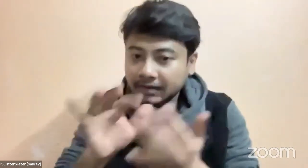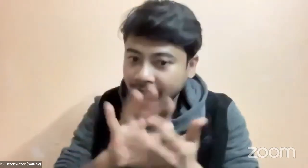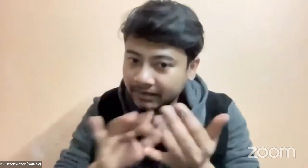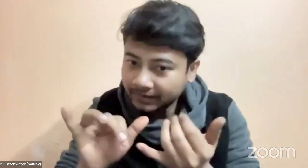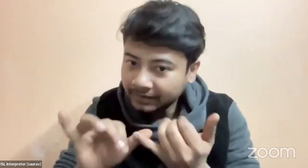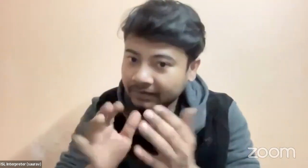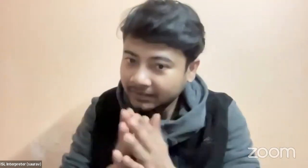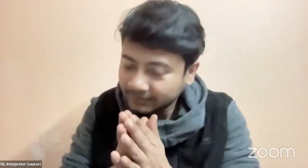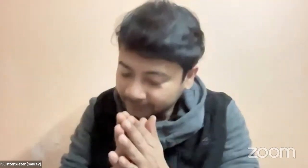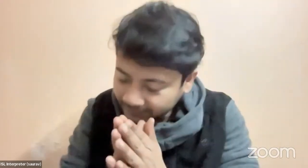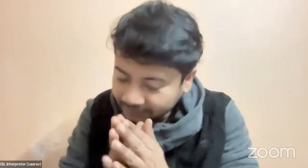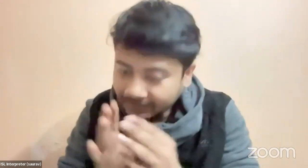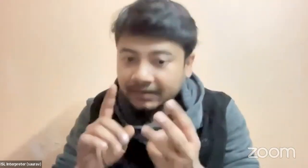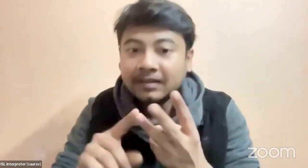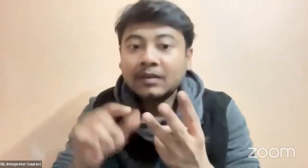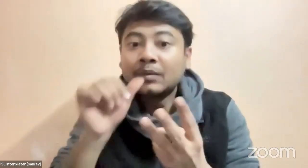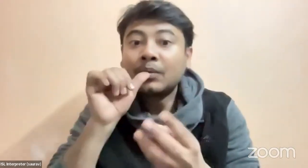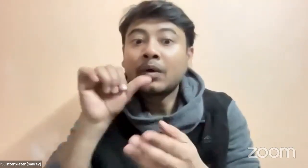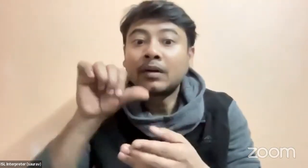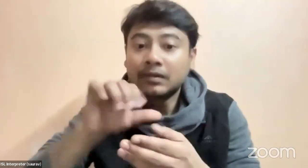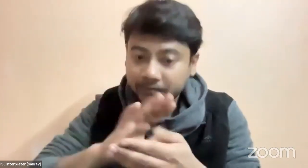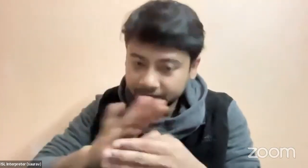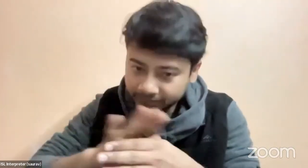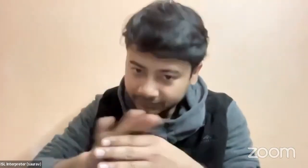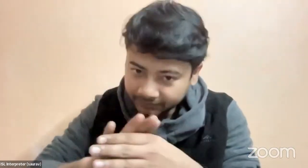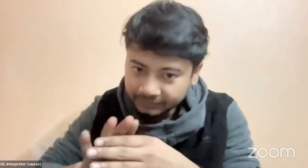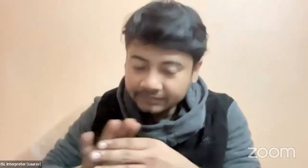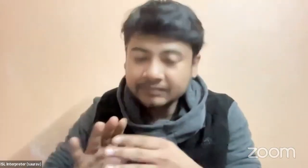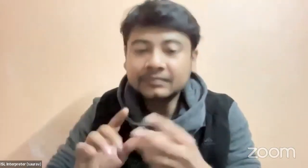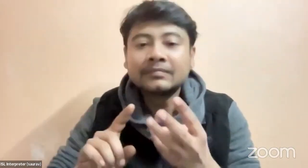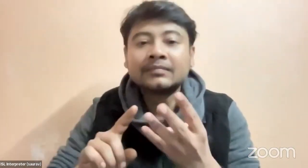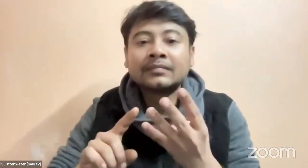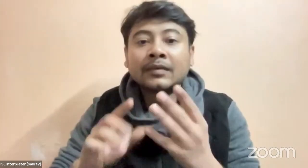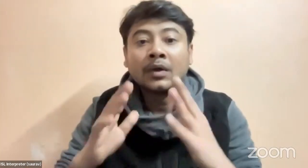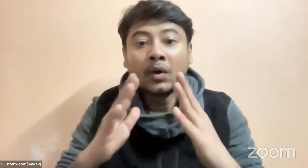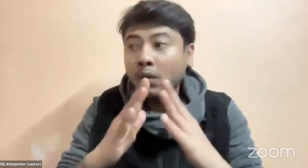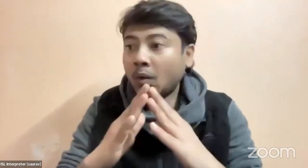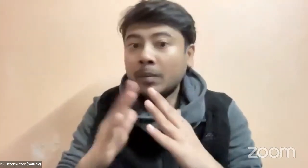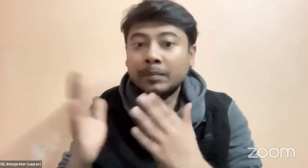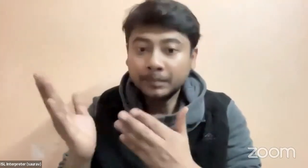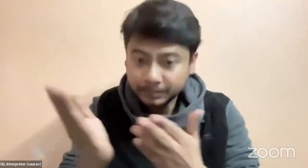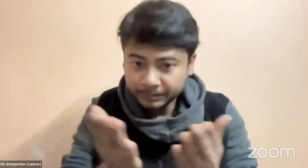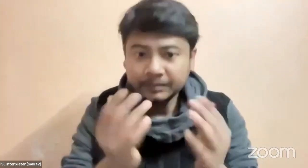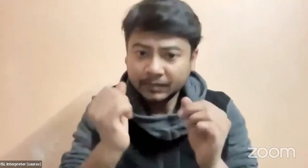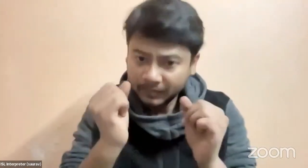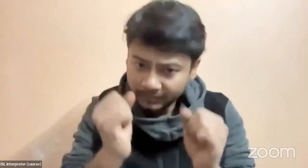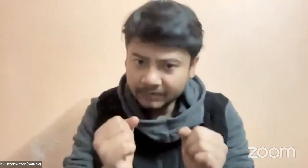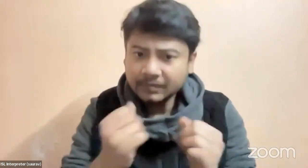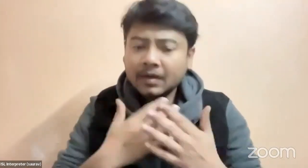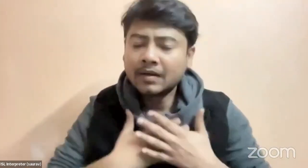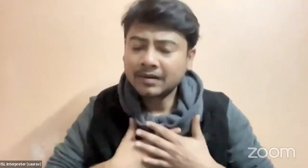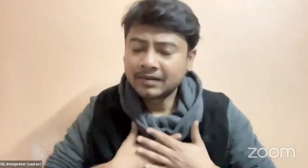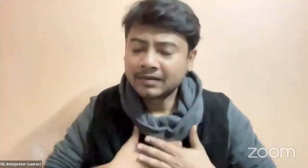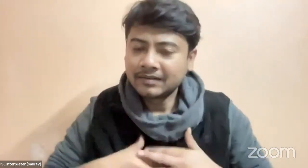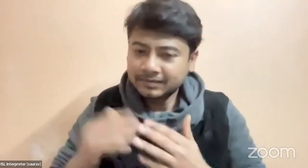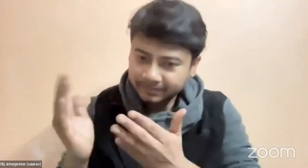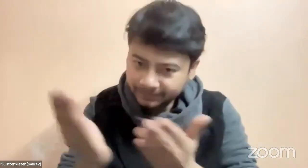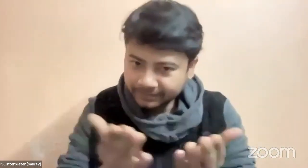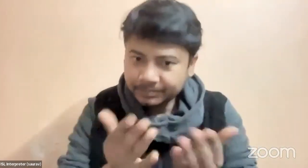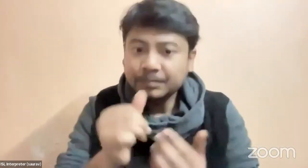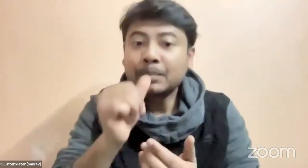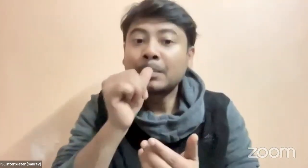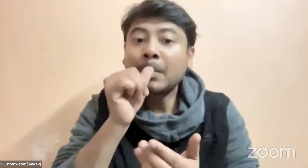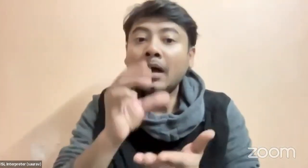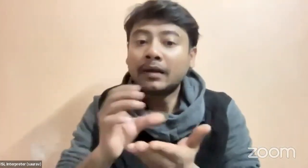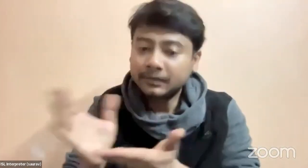And if they are coming to your house, make them sit. Try to wash their feet. Give them water to